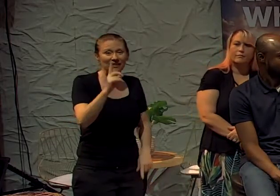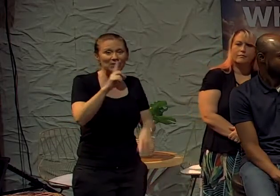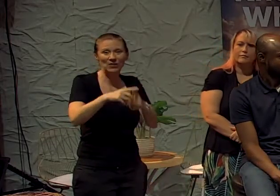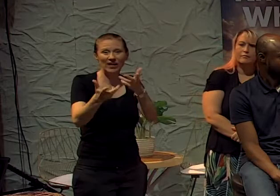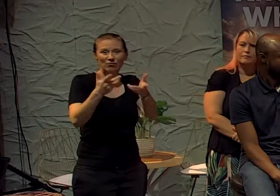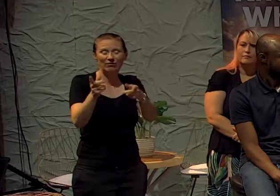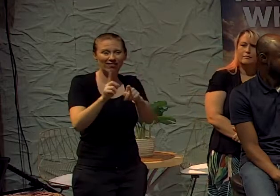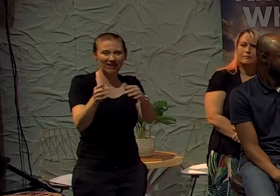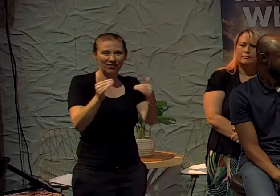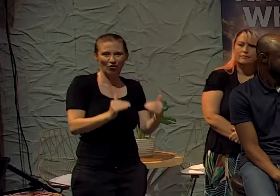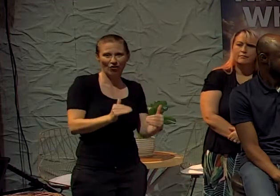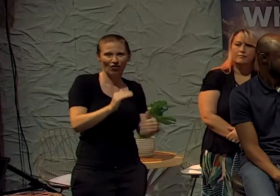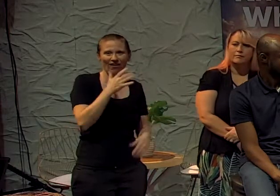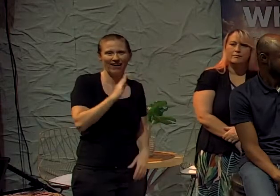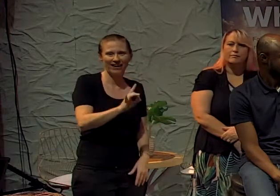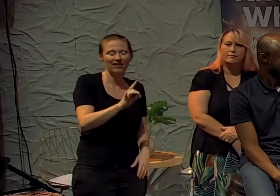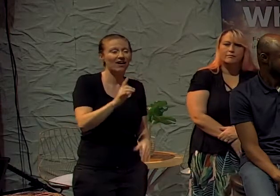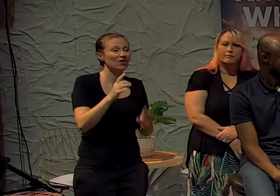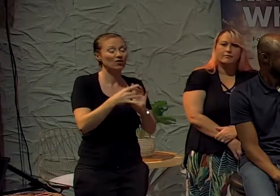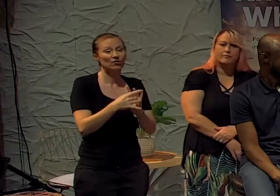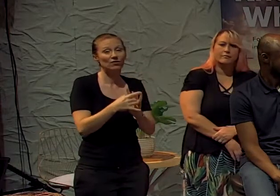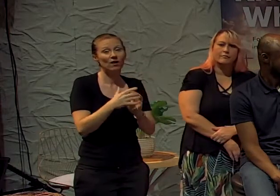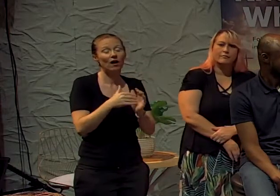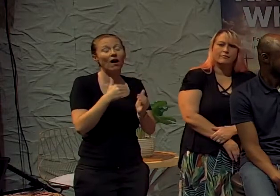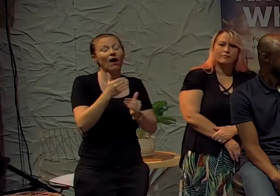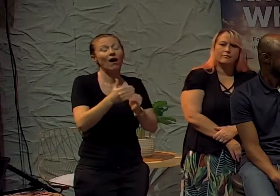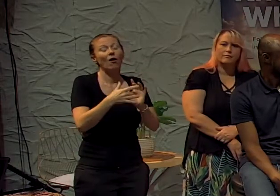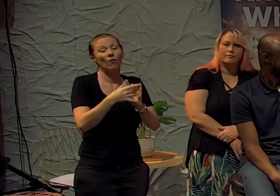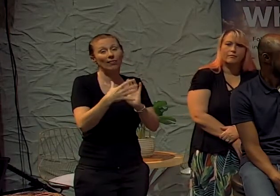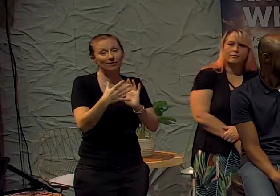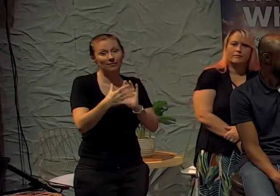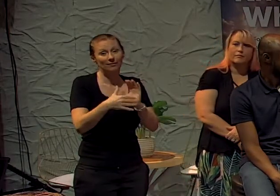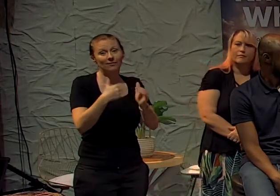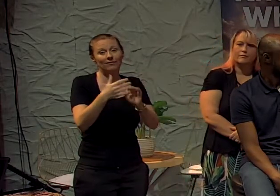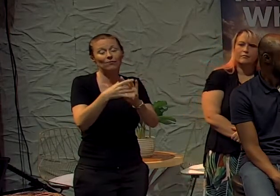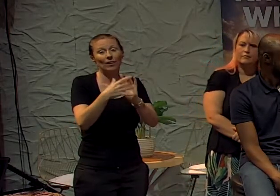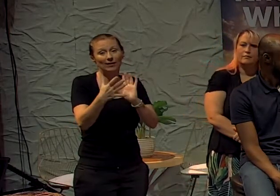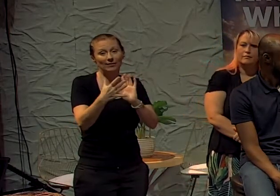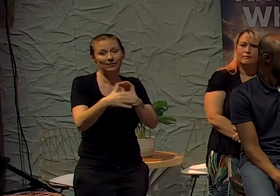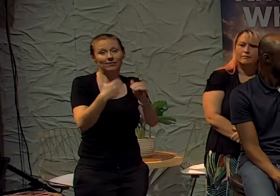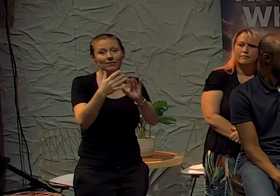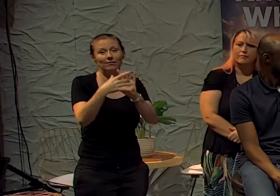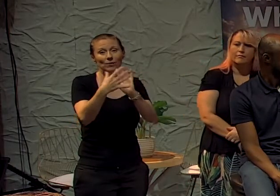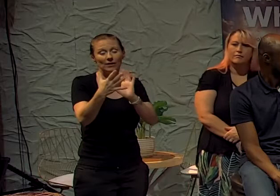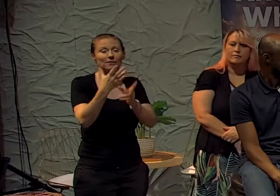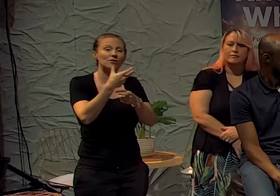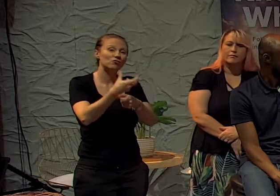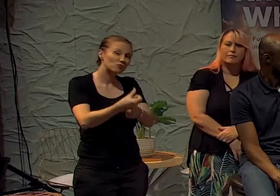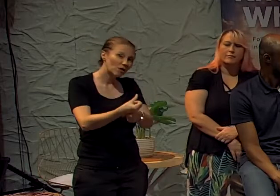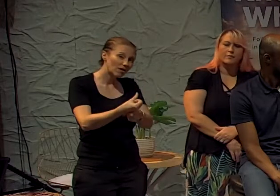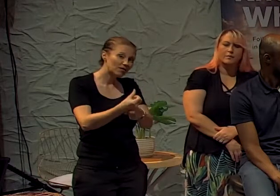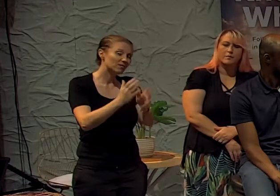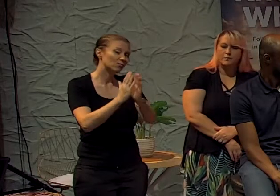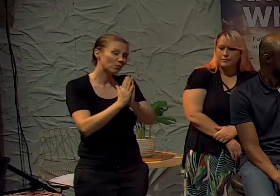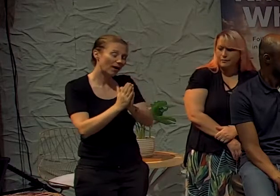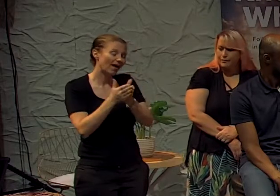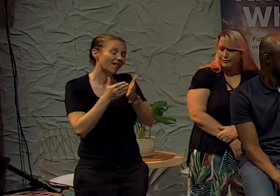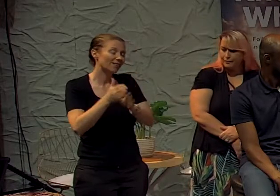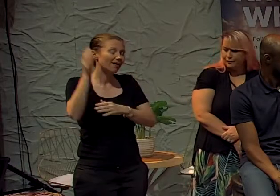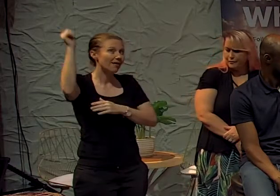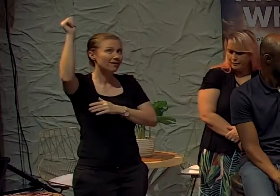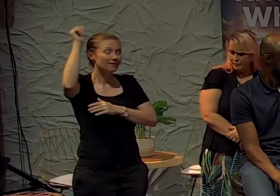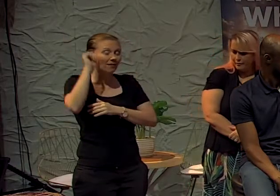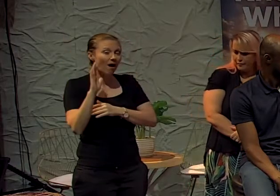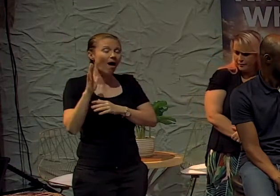8. So there's this releasing and trusting and praying and letting God mold